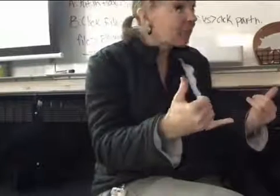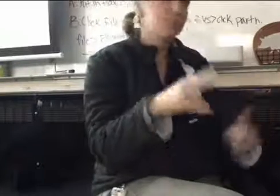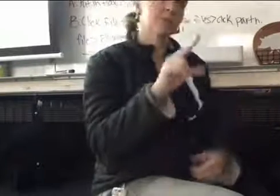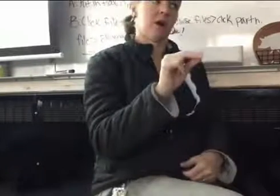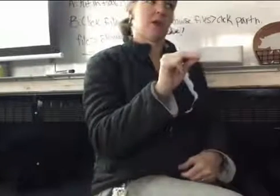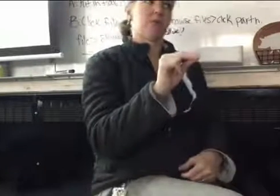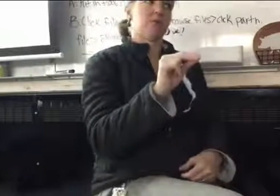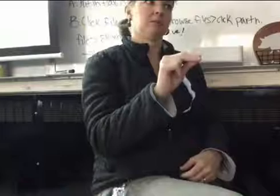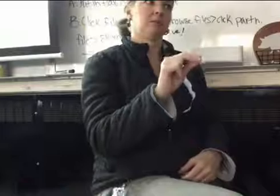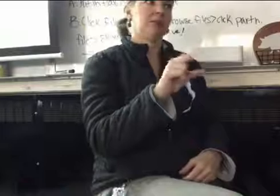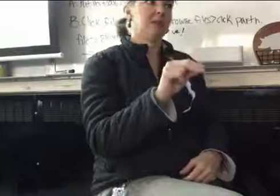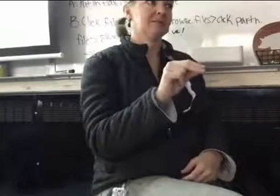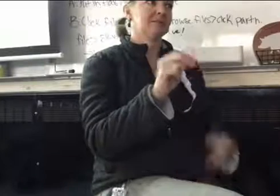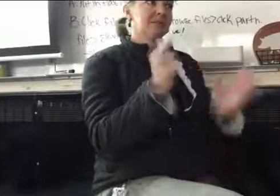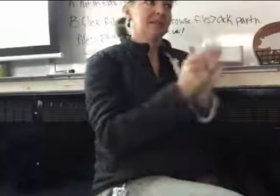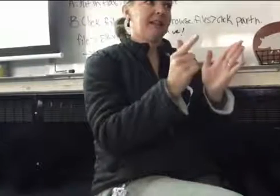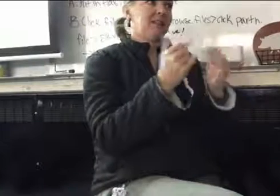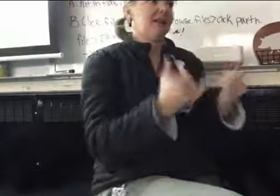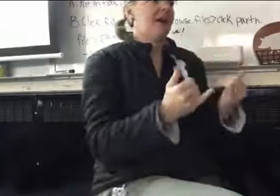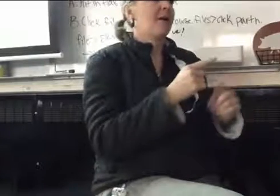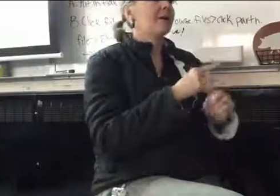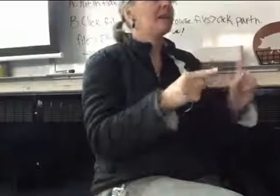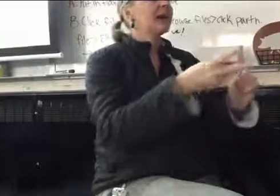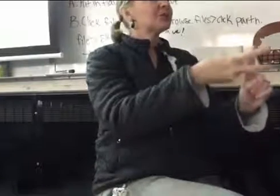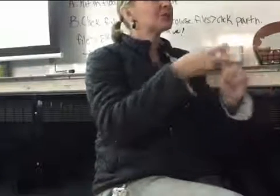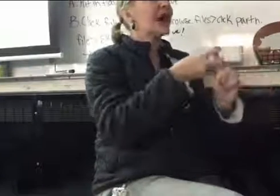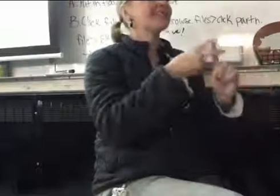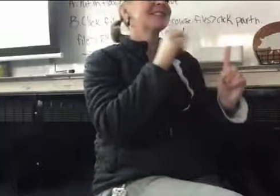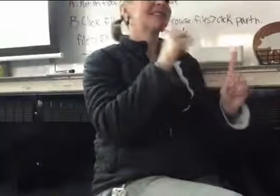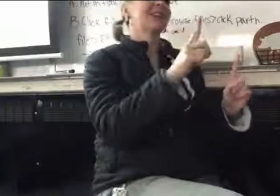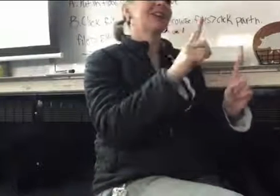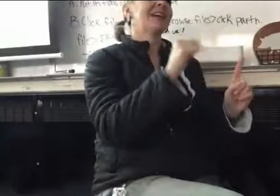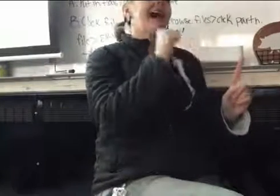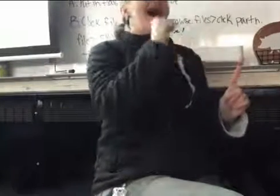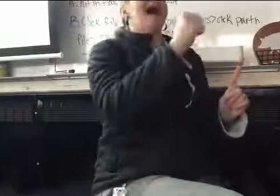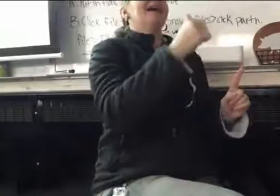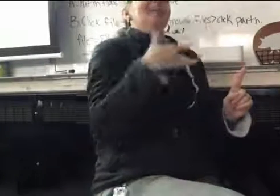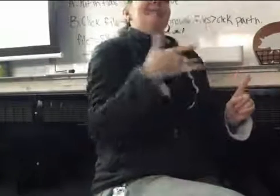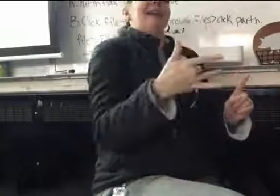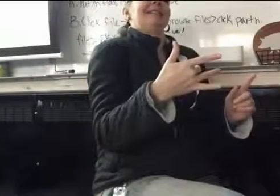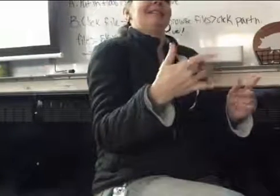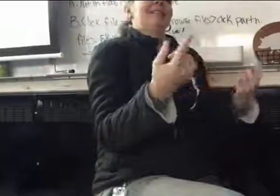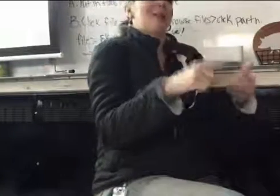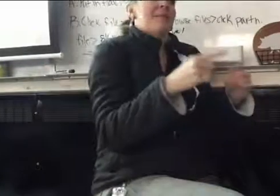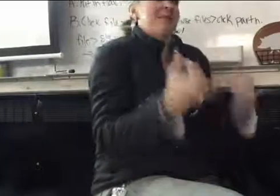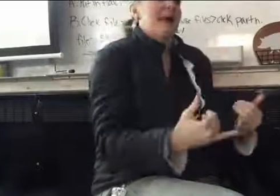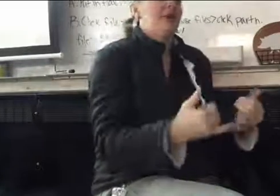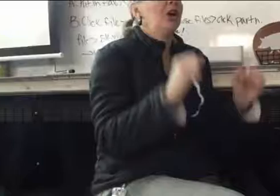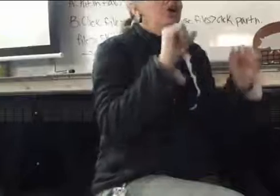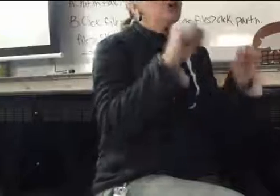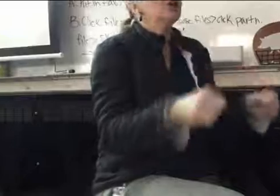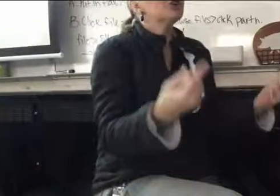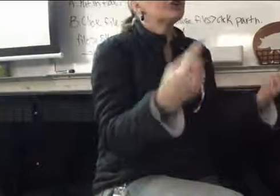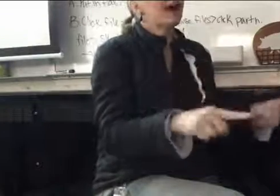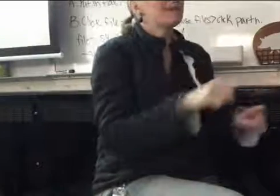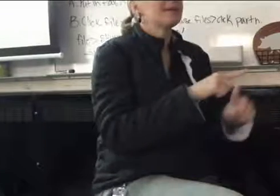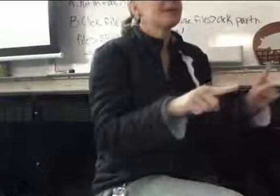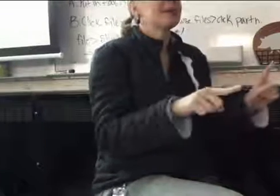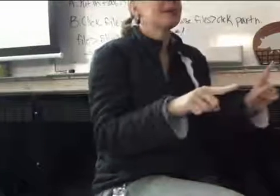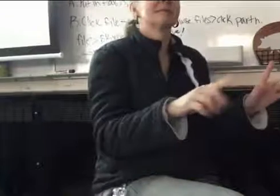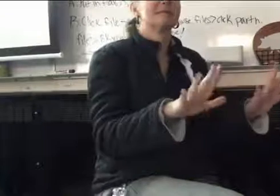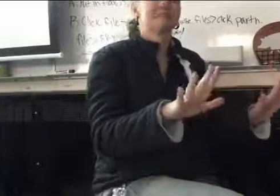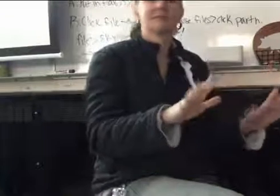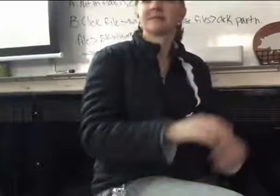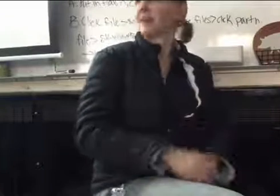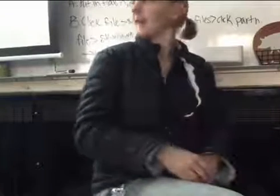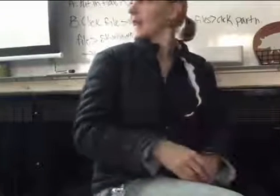No, obviously can't do that now. Although a draft is very, very unlikely. Could happen, but we'd have to destroy our entire military. Yeah. Do the other